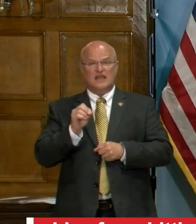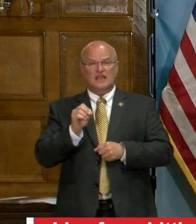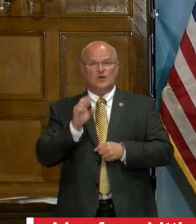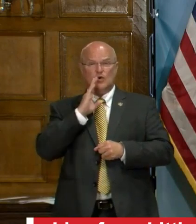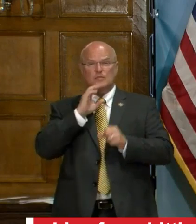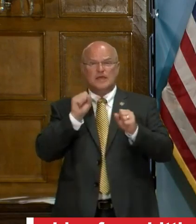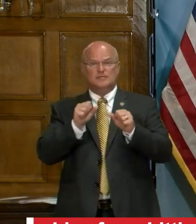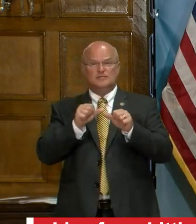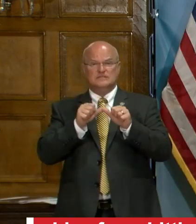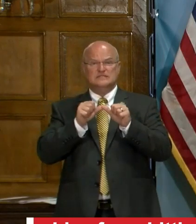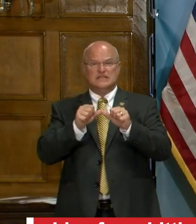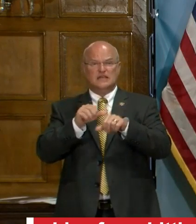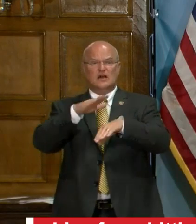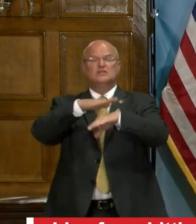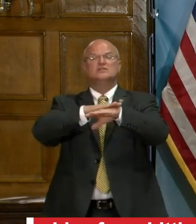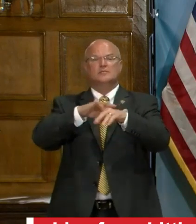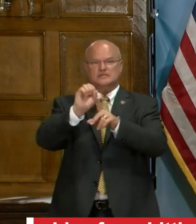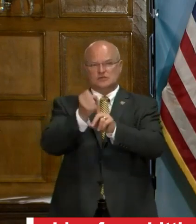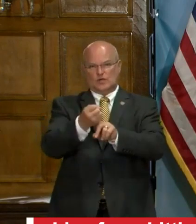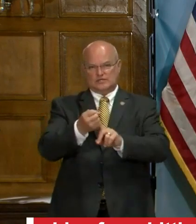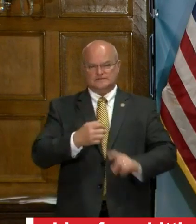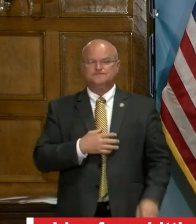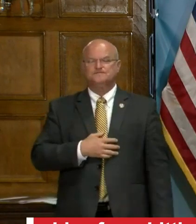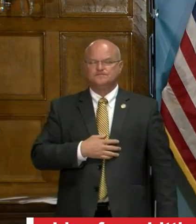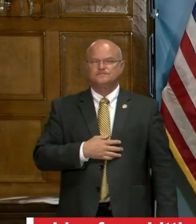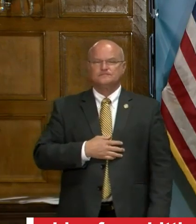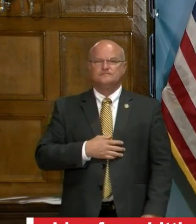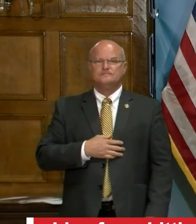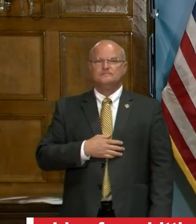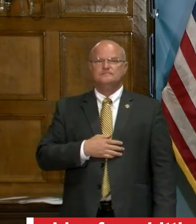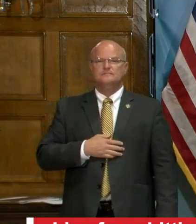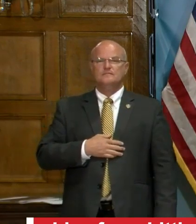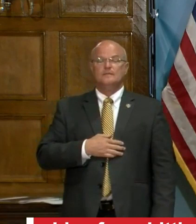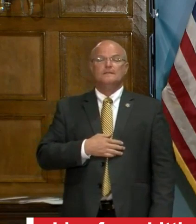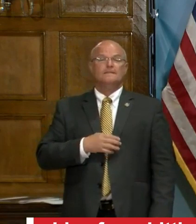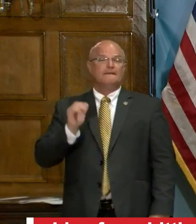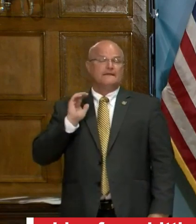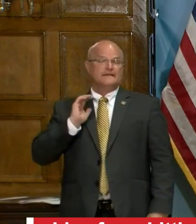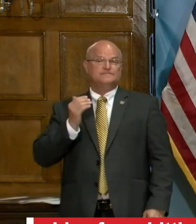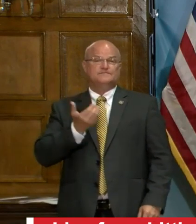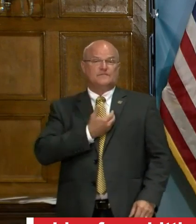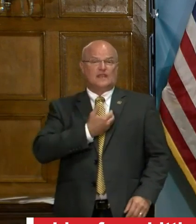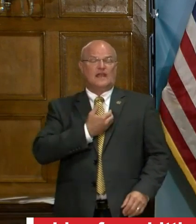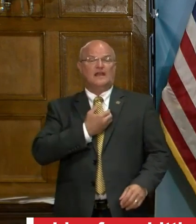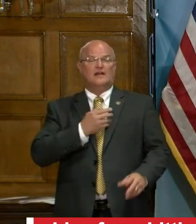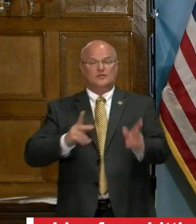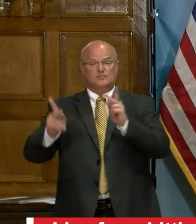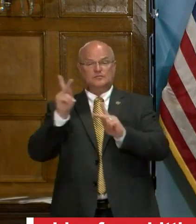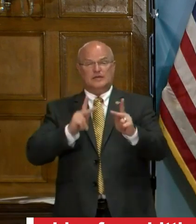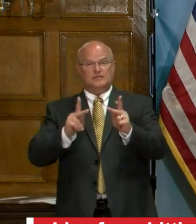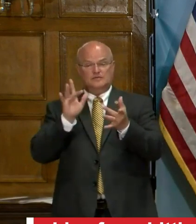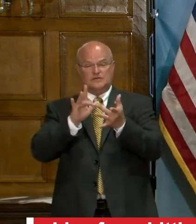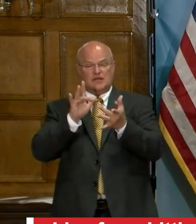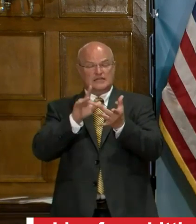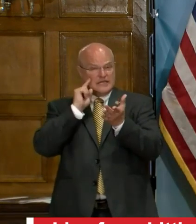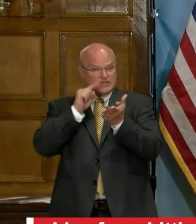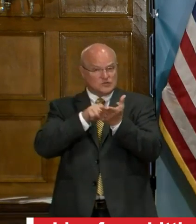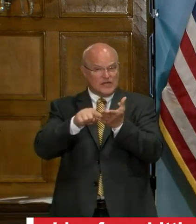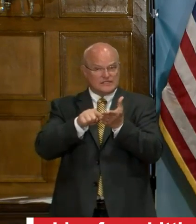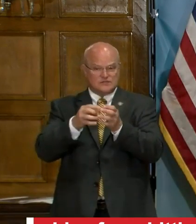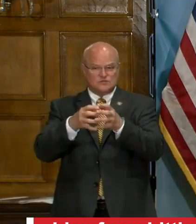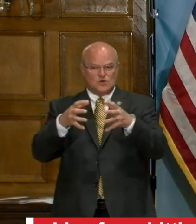are they going to be able to stay on top of the situation? Our capacity for contact tracing has been